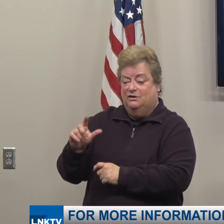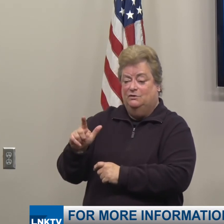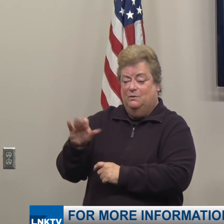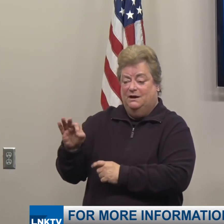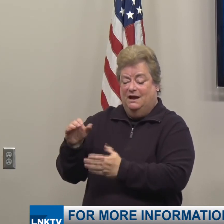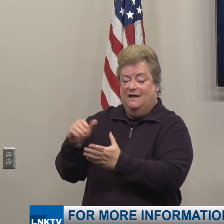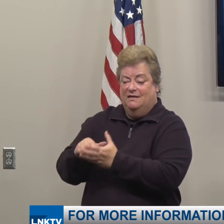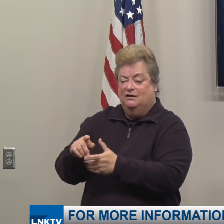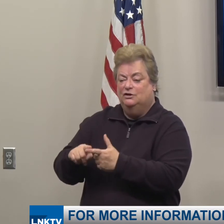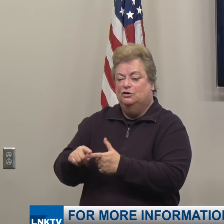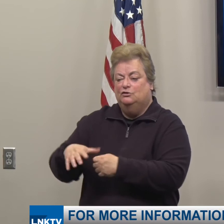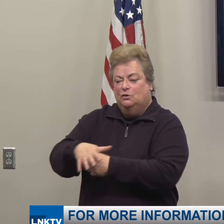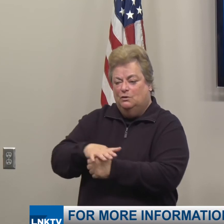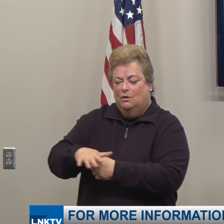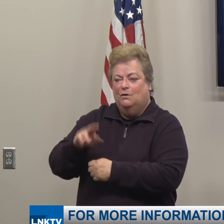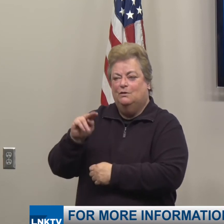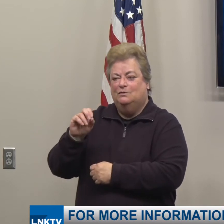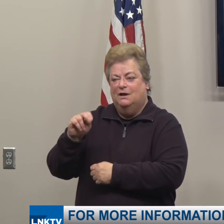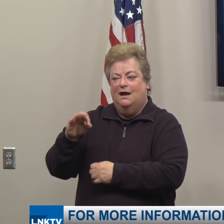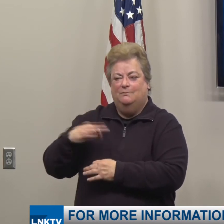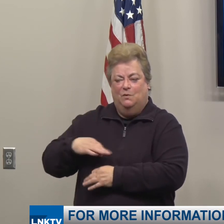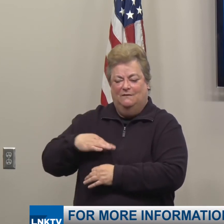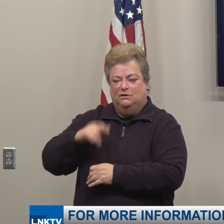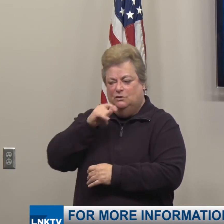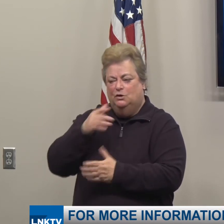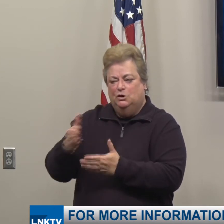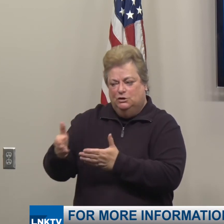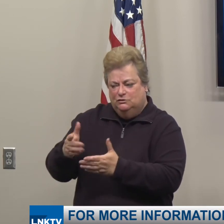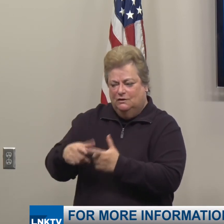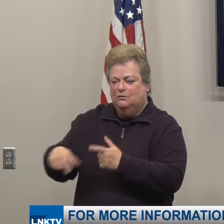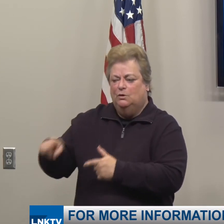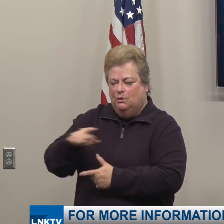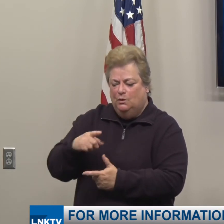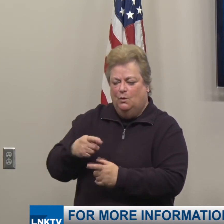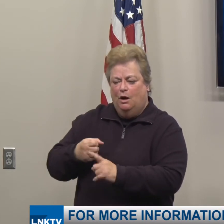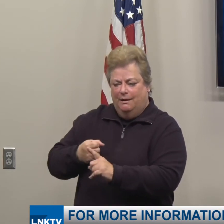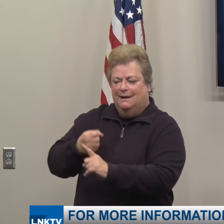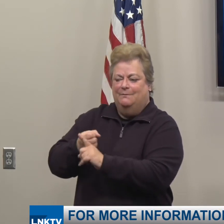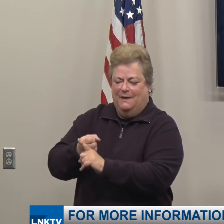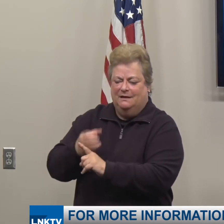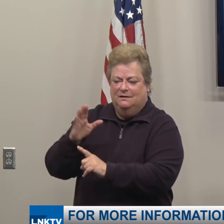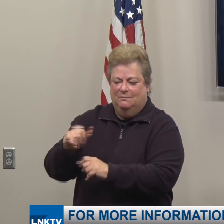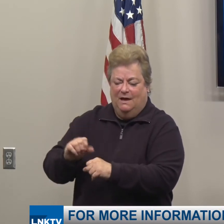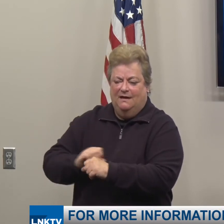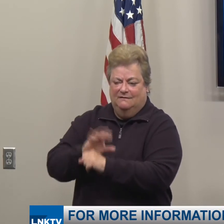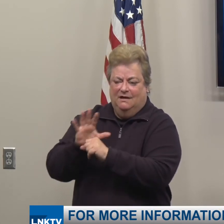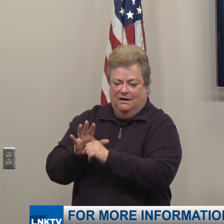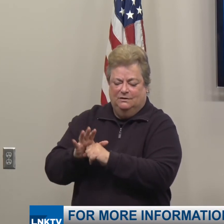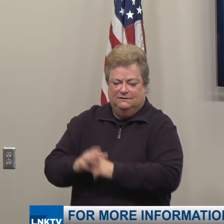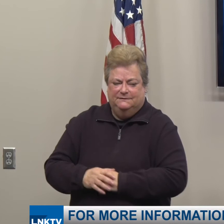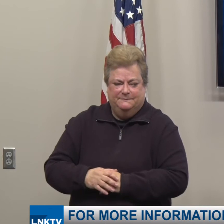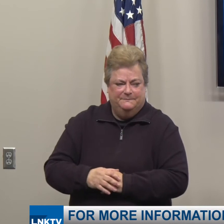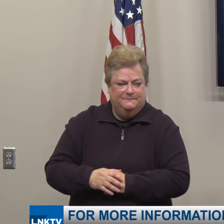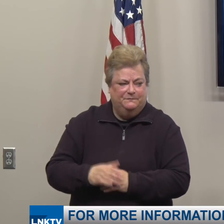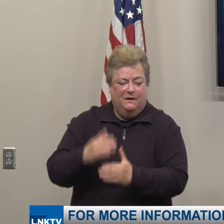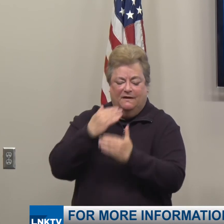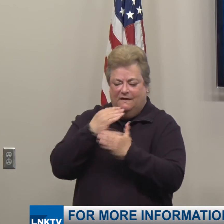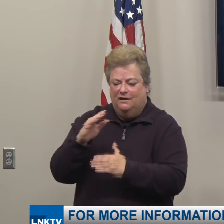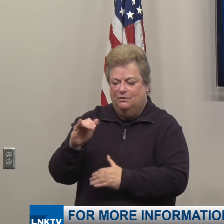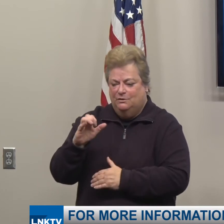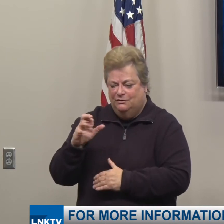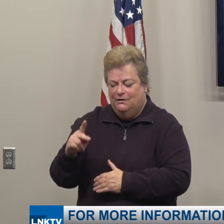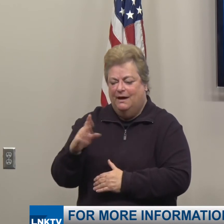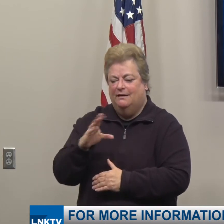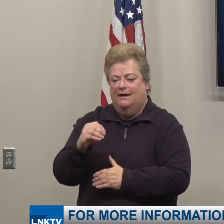$729,000 to local nonprofits that serve those who are disproportionately impacted by this virus. Thank you to Jack, and